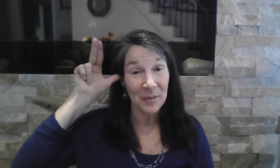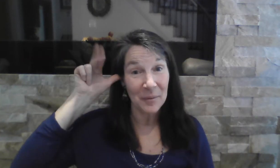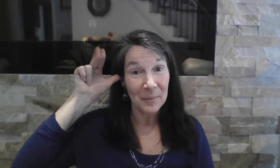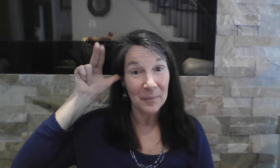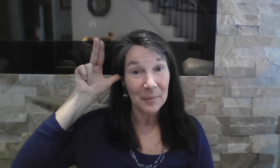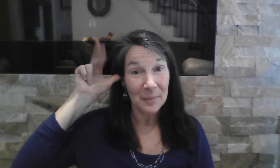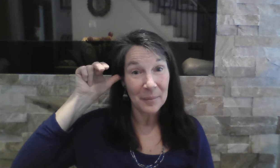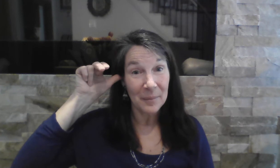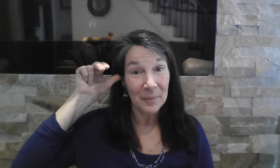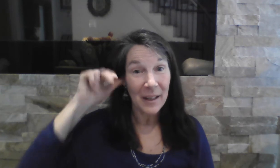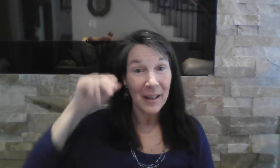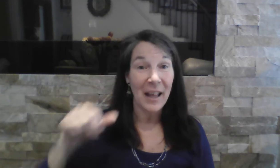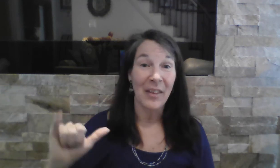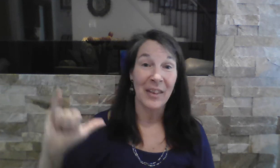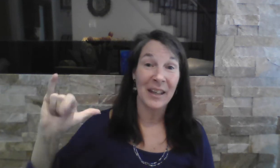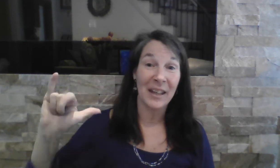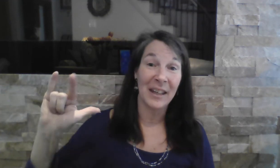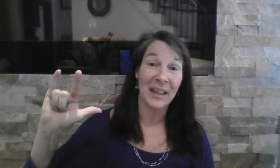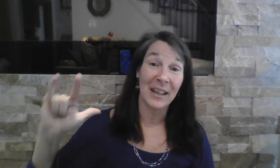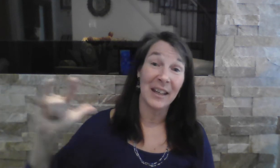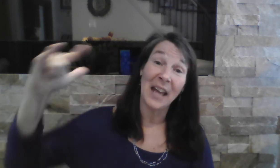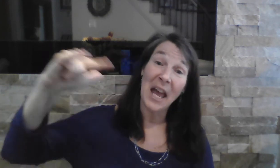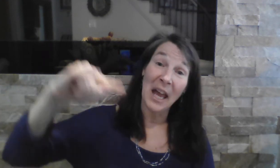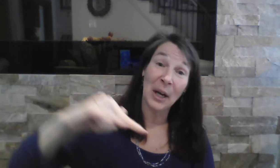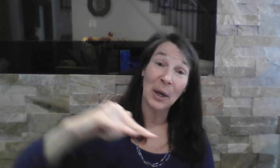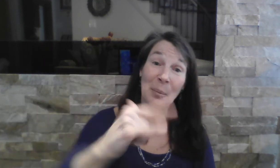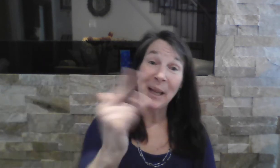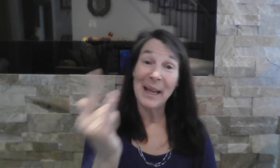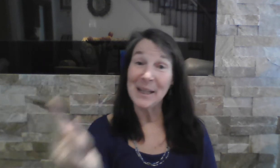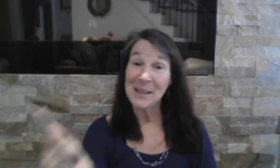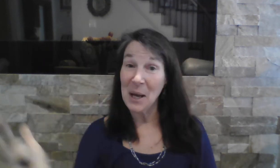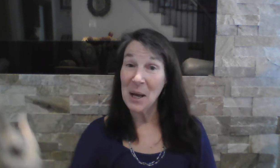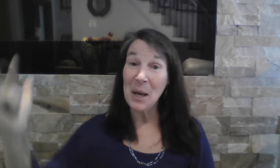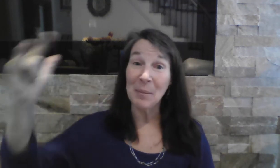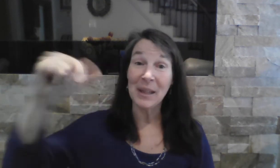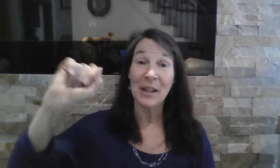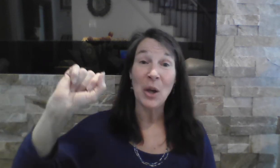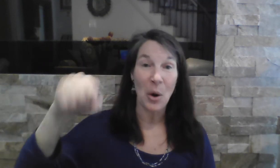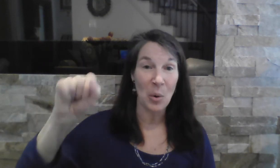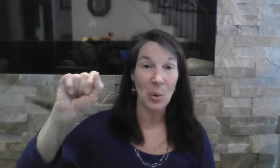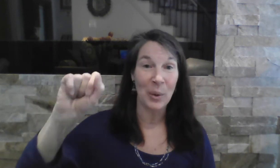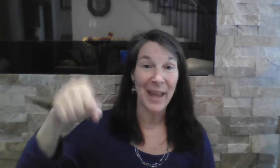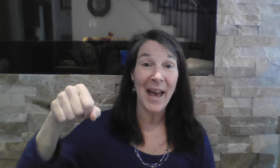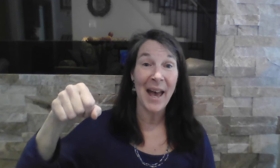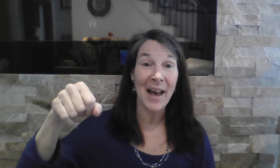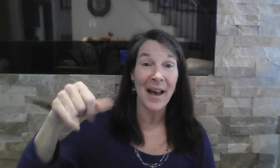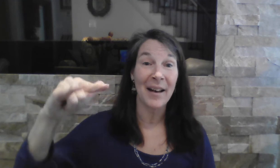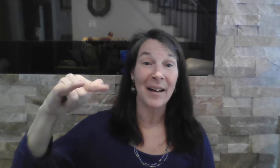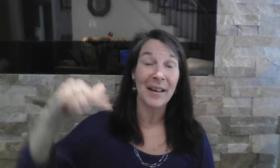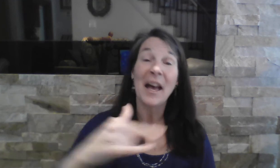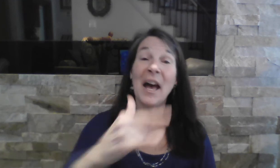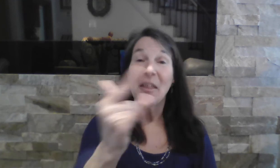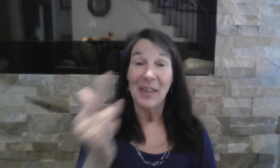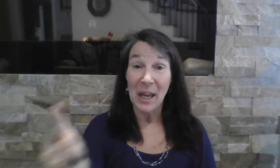the airplane is coming oh yeah the